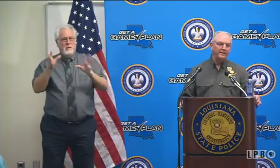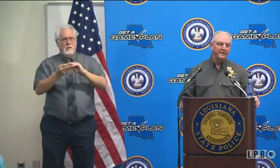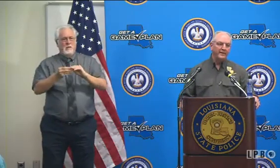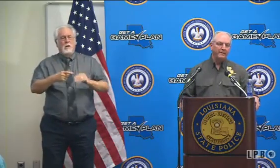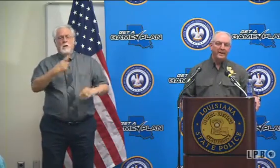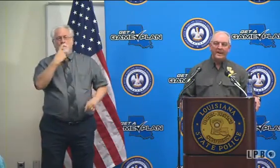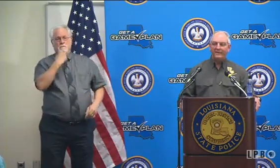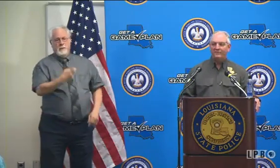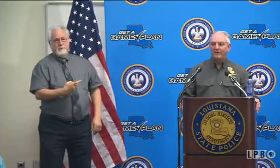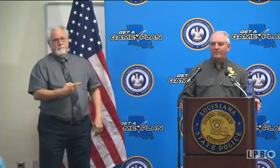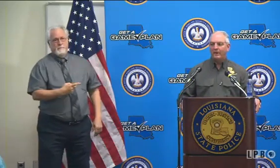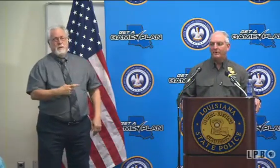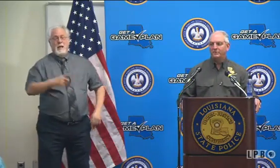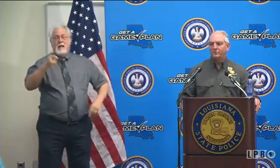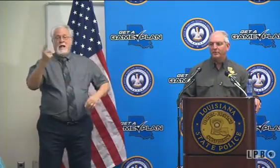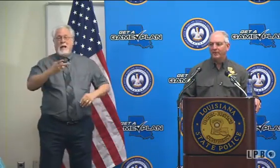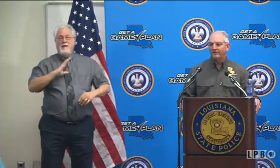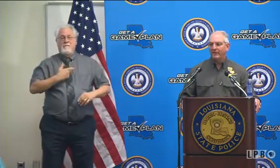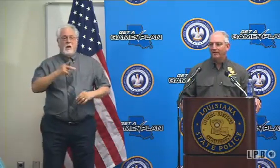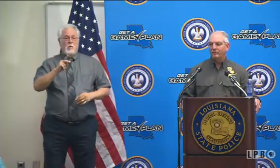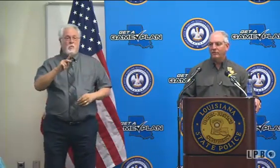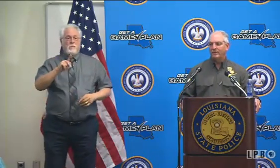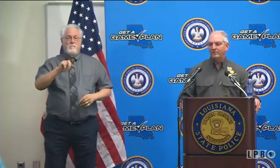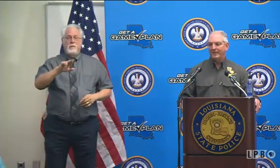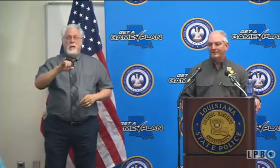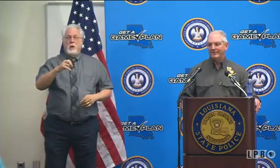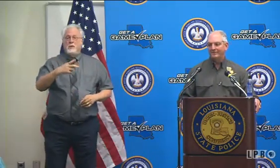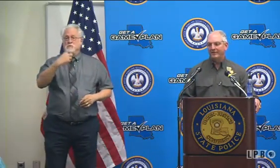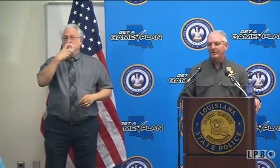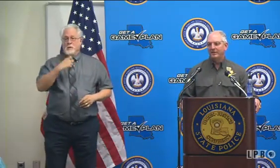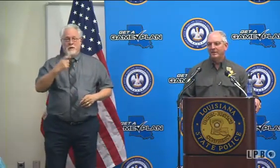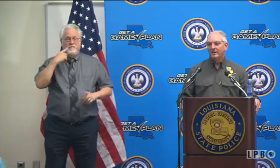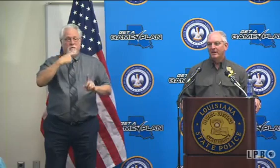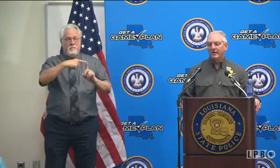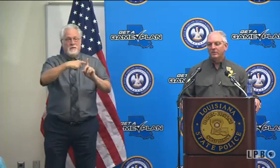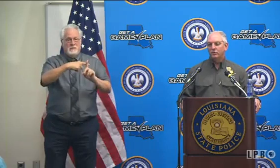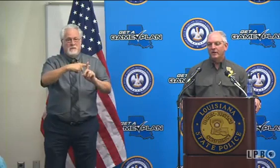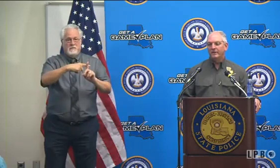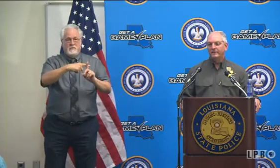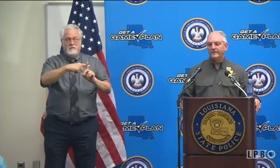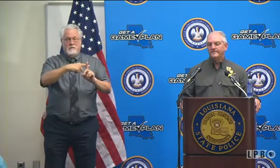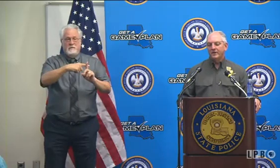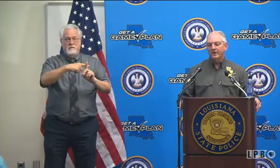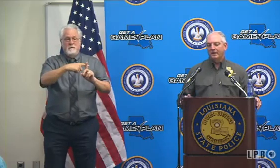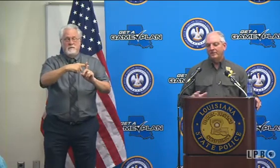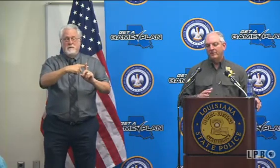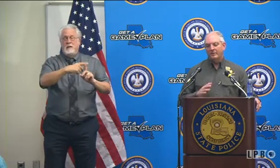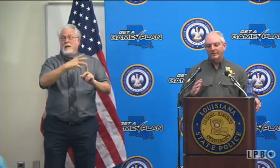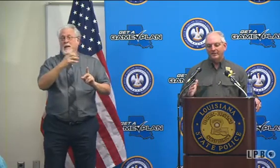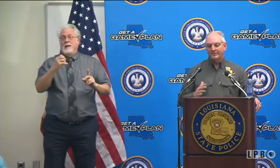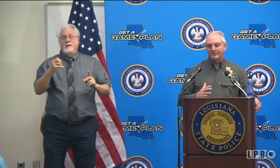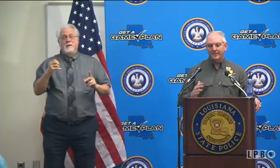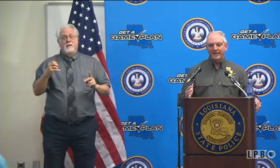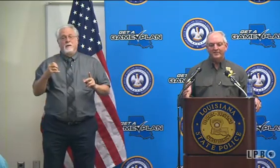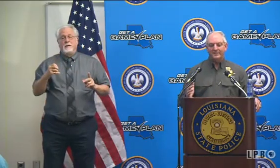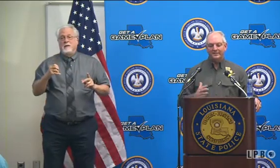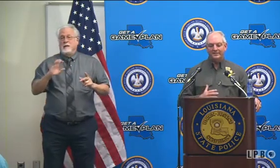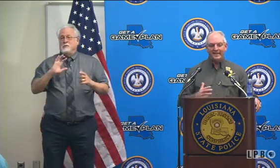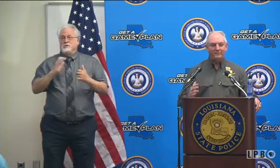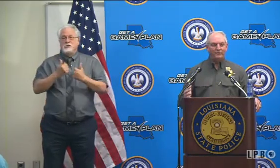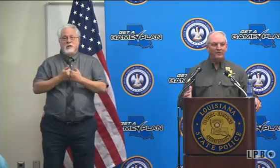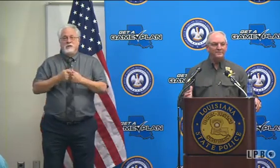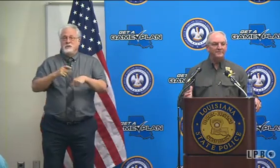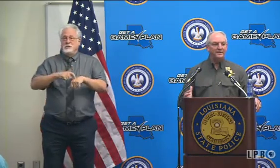red. About half of our parishes remain red for their positivity as well. And so it's a